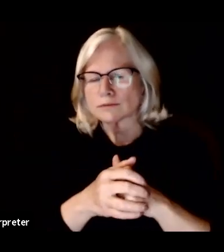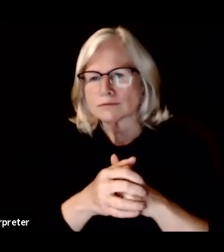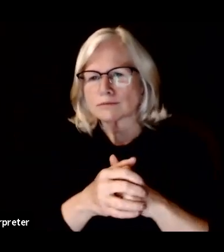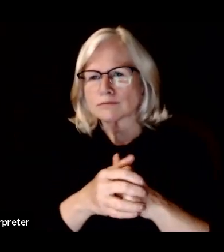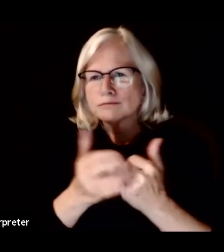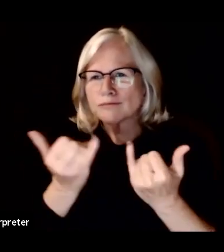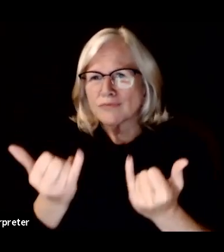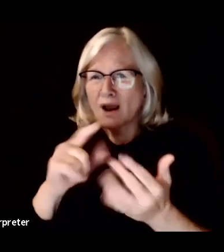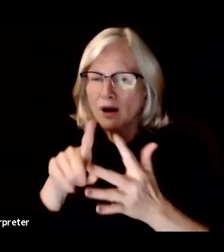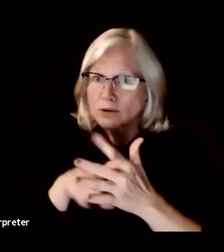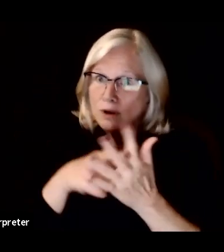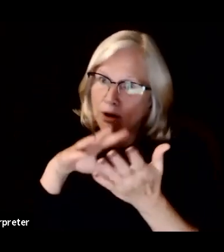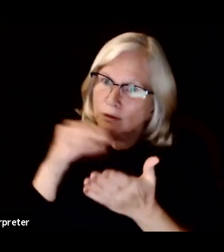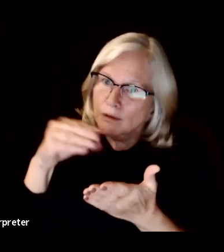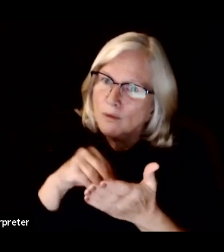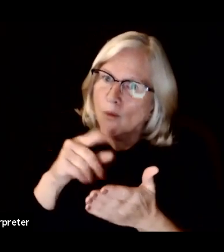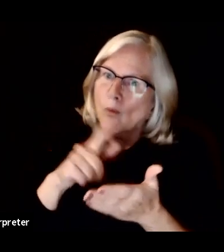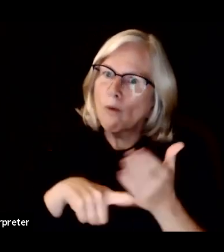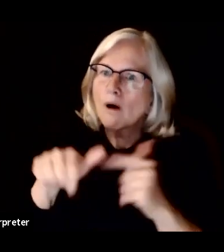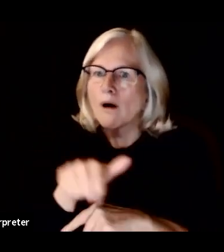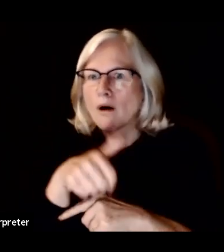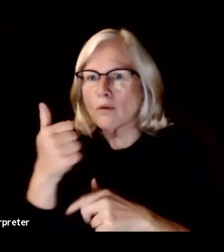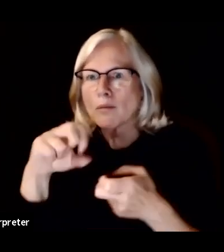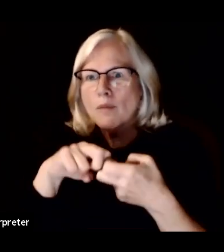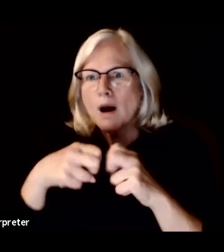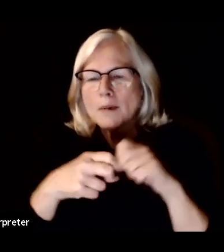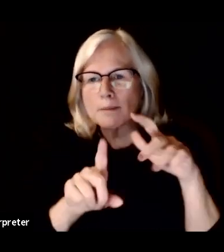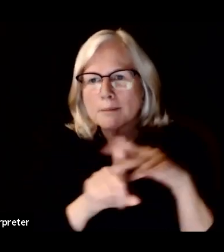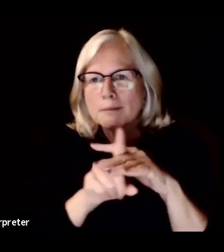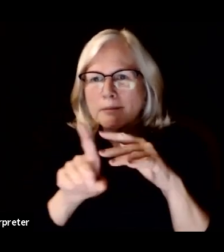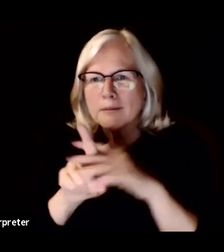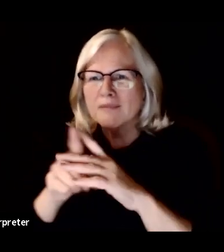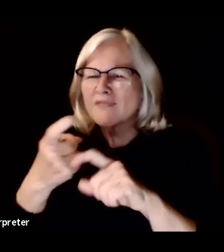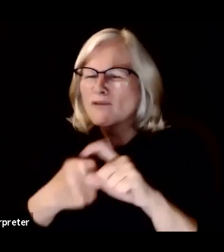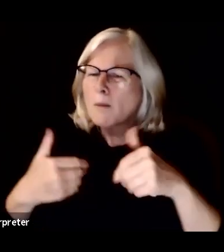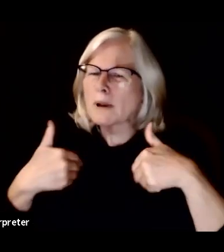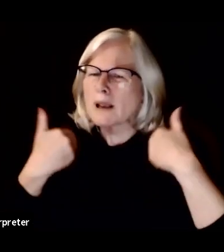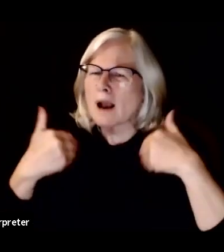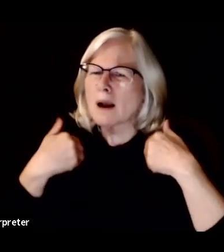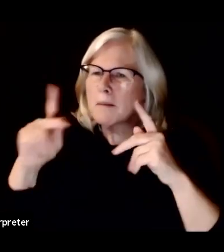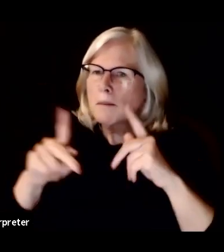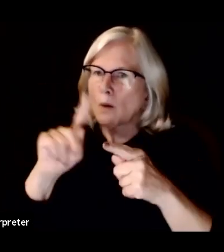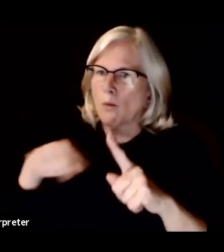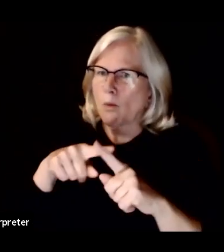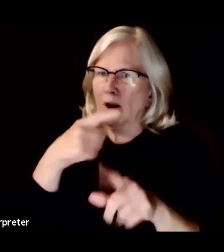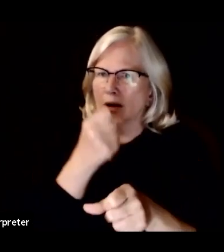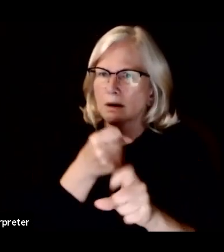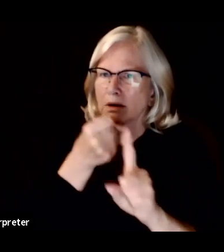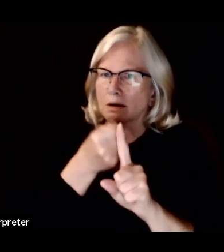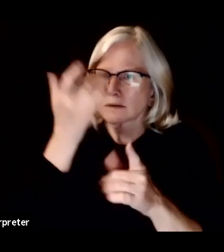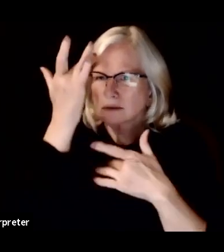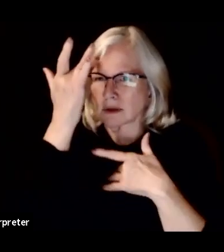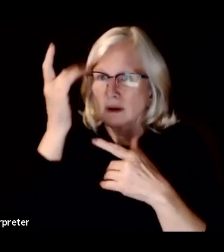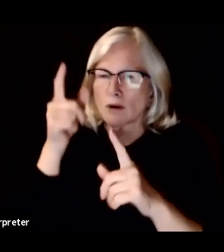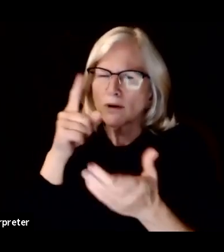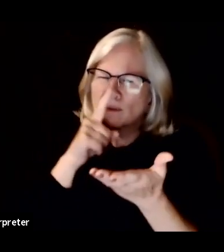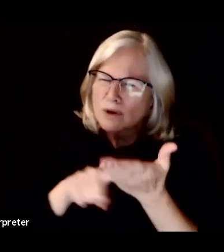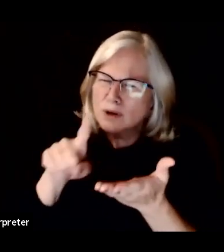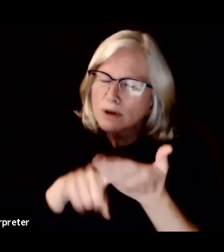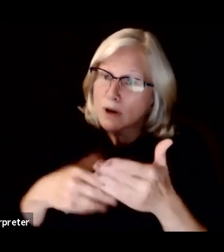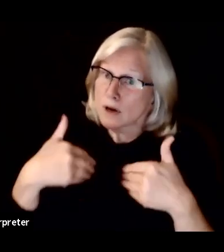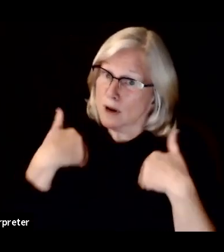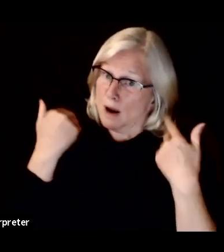was a report out of Ohio looking at college athletes and the occurrence of myocarditis. And so we